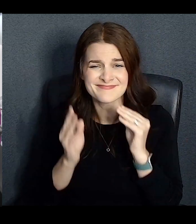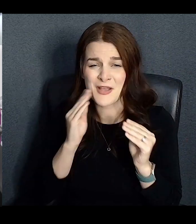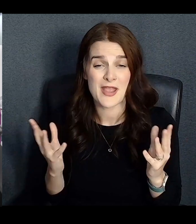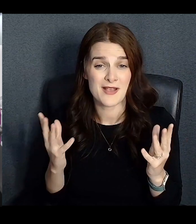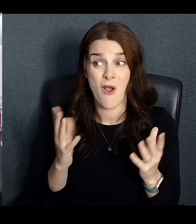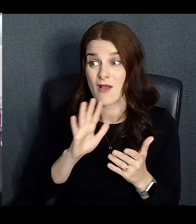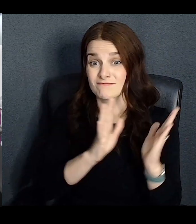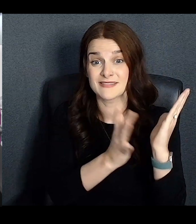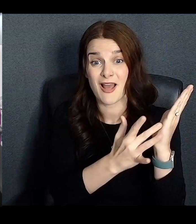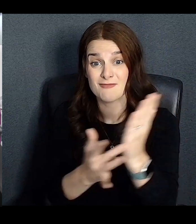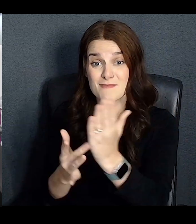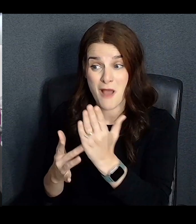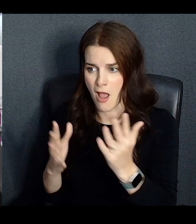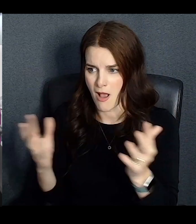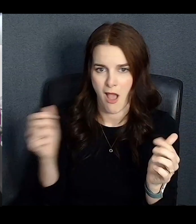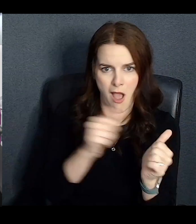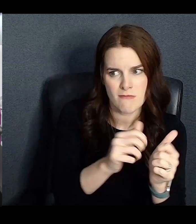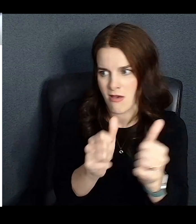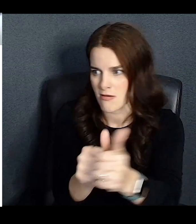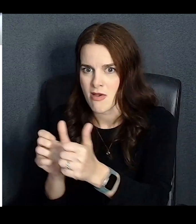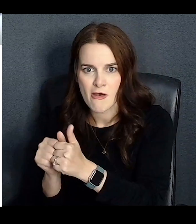we always combine different technologies.